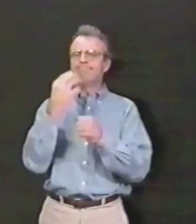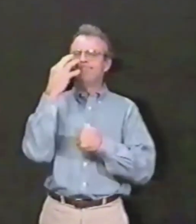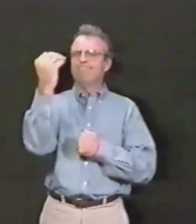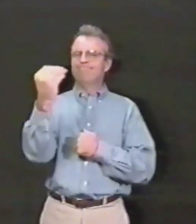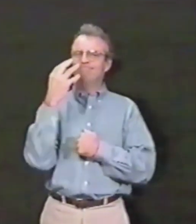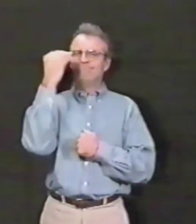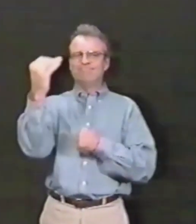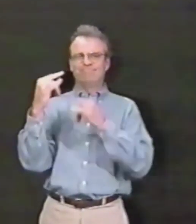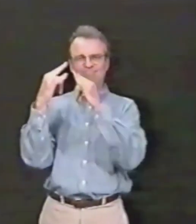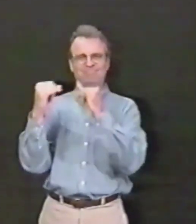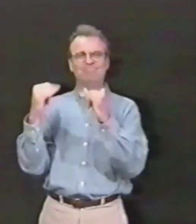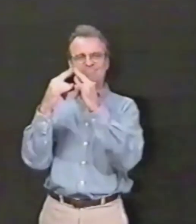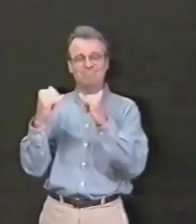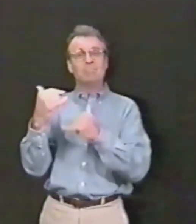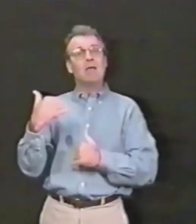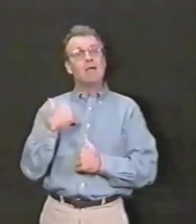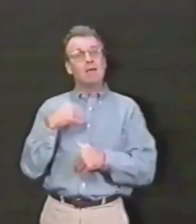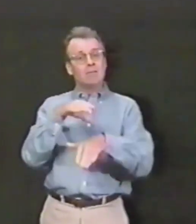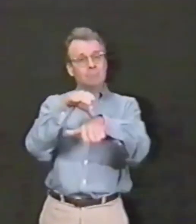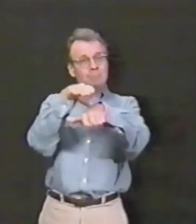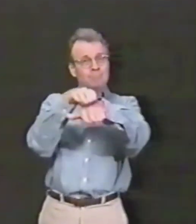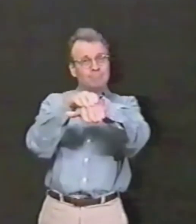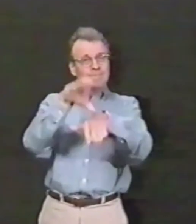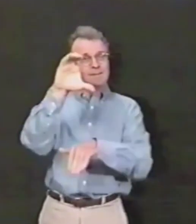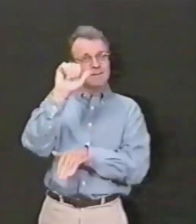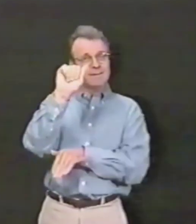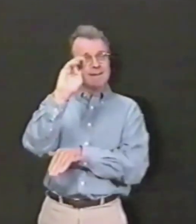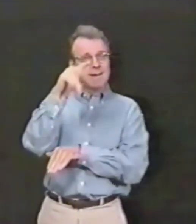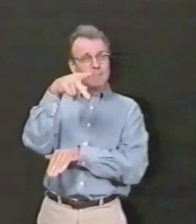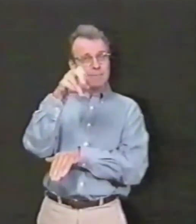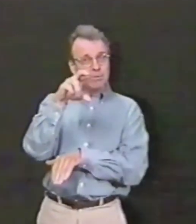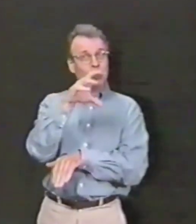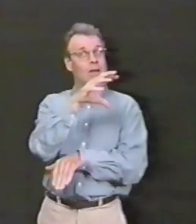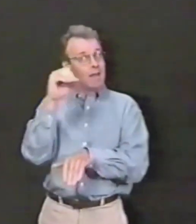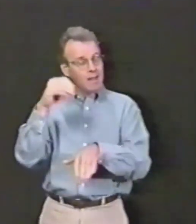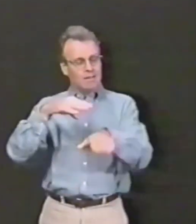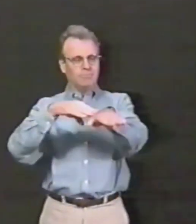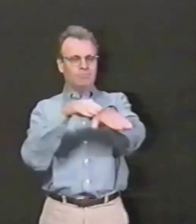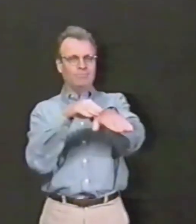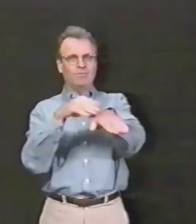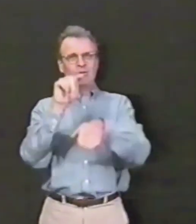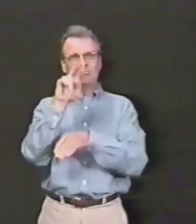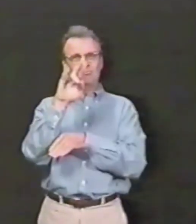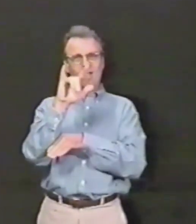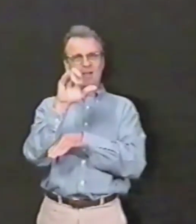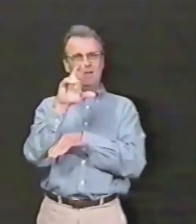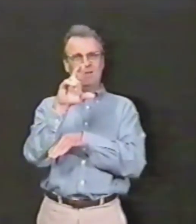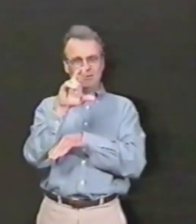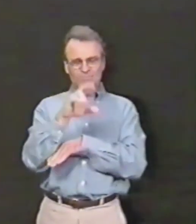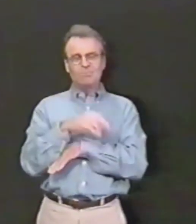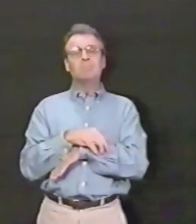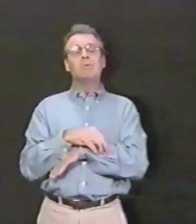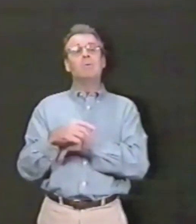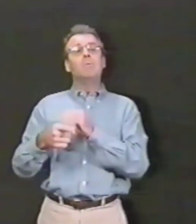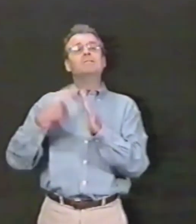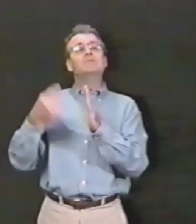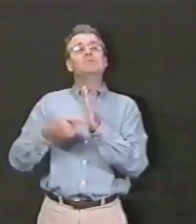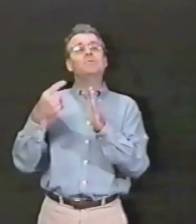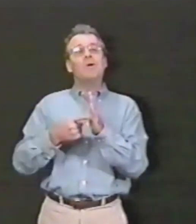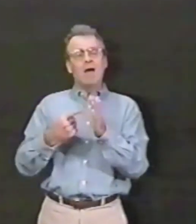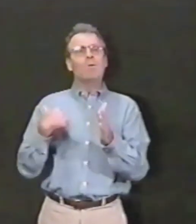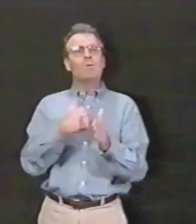Good morning. I want to talk about when I used to go camping outside with my family. We had a camper